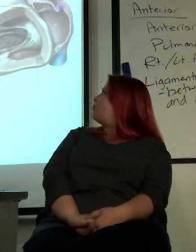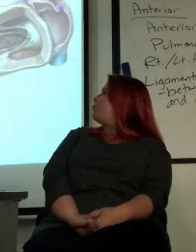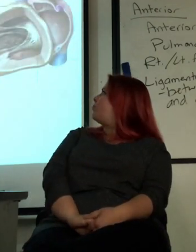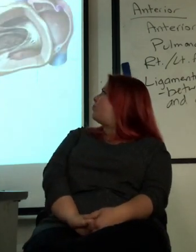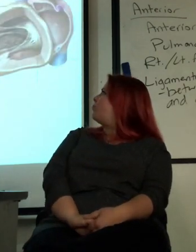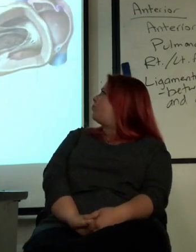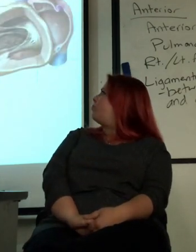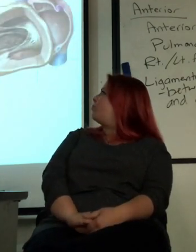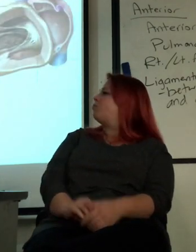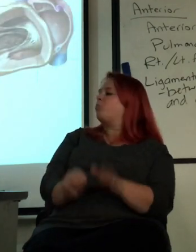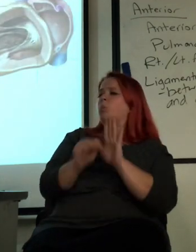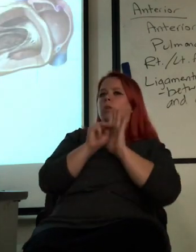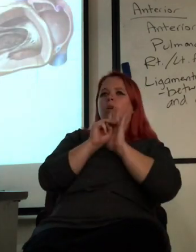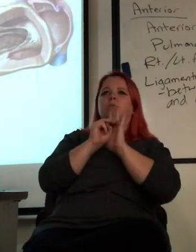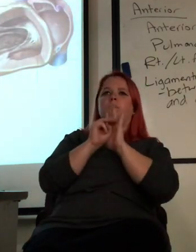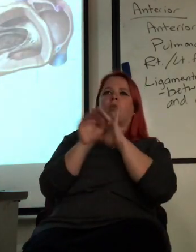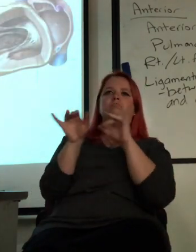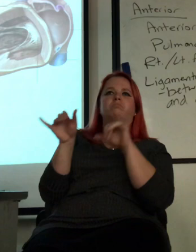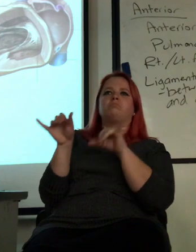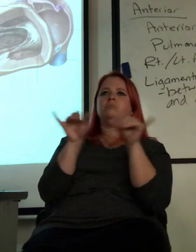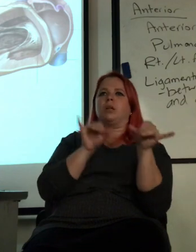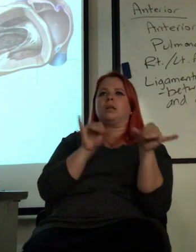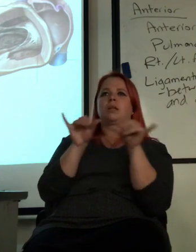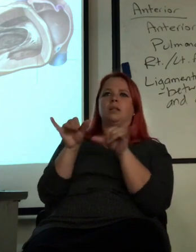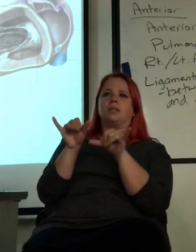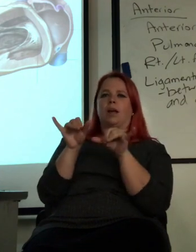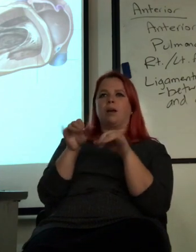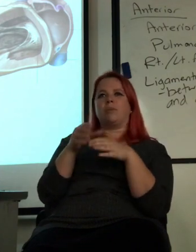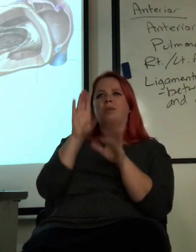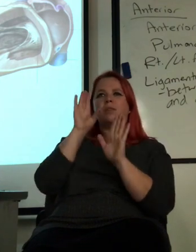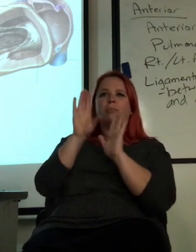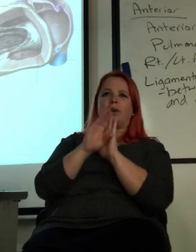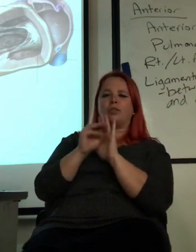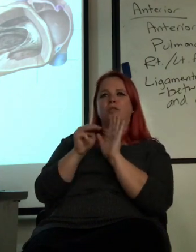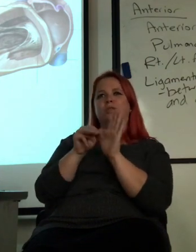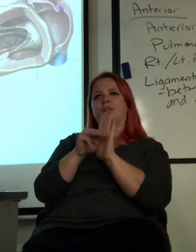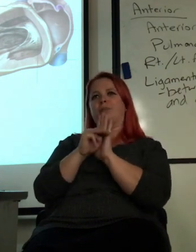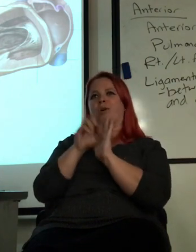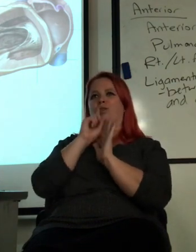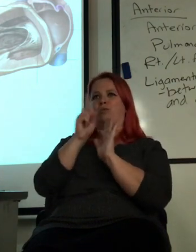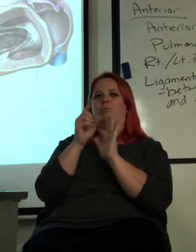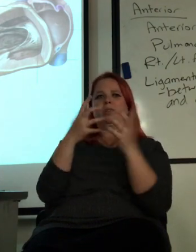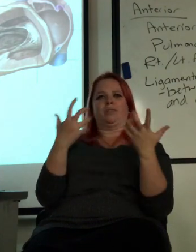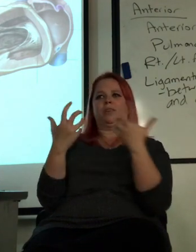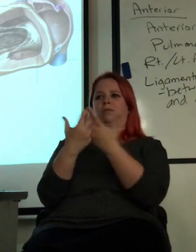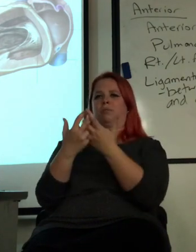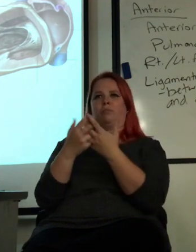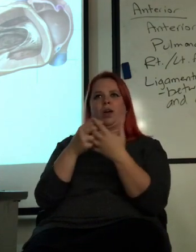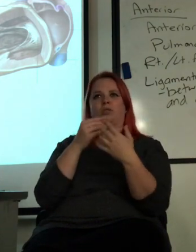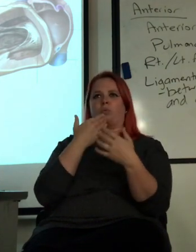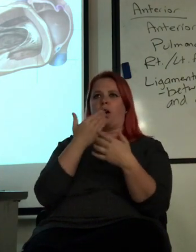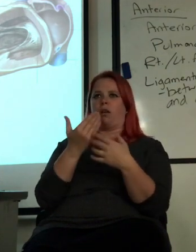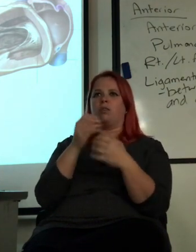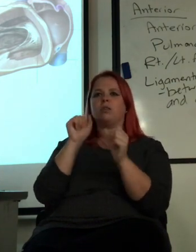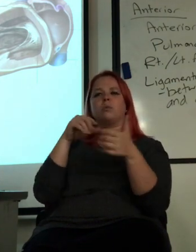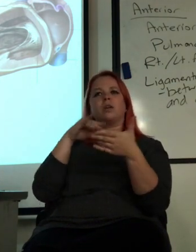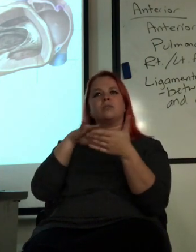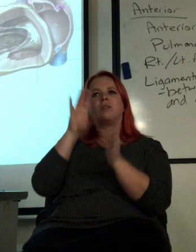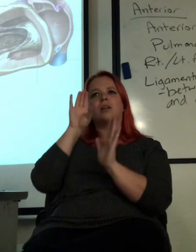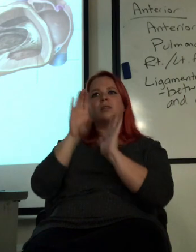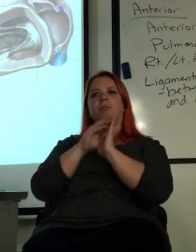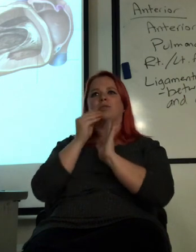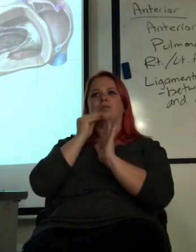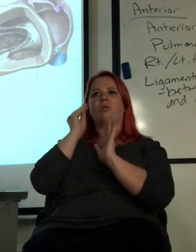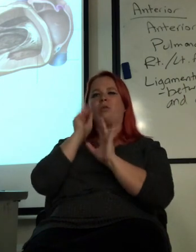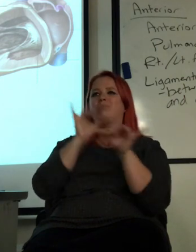It's modeled the same way. I mean, the pictures and the models, they're hand in hand. So you can study the pictures at home, and just like